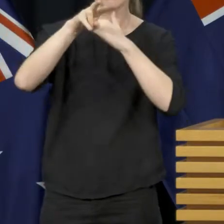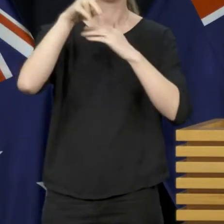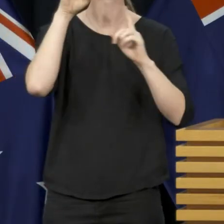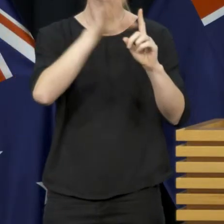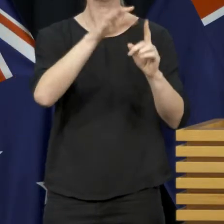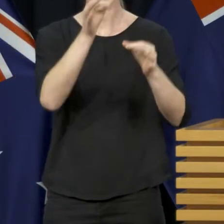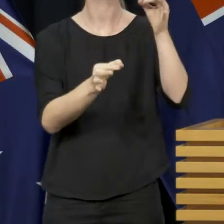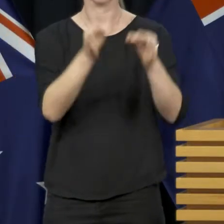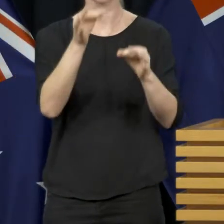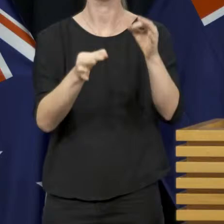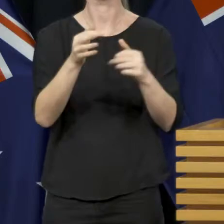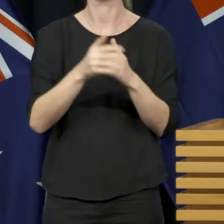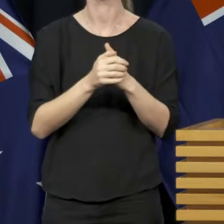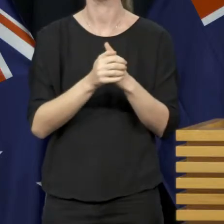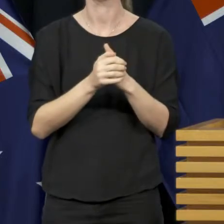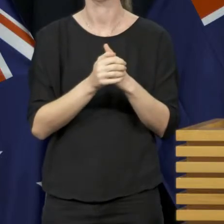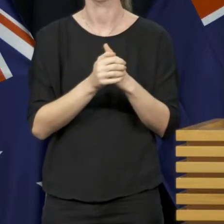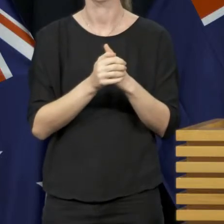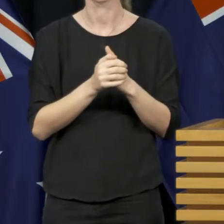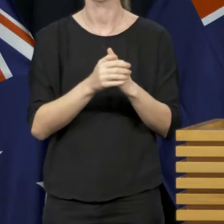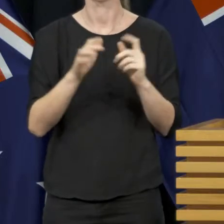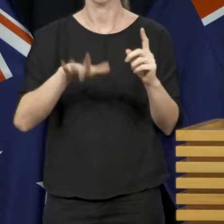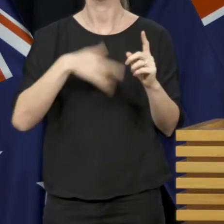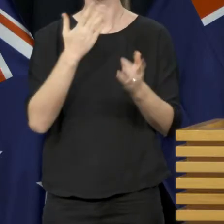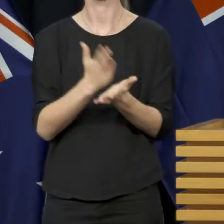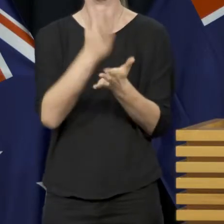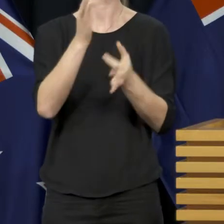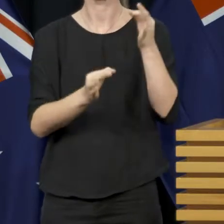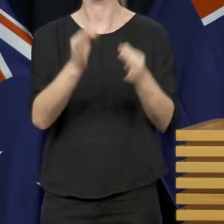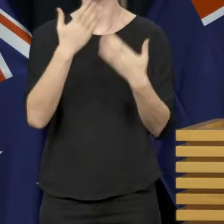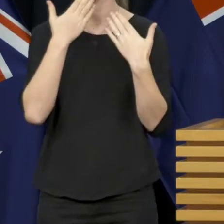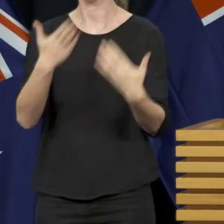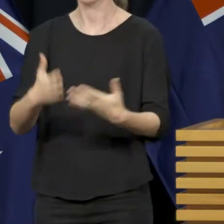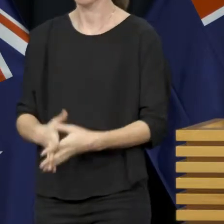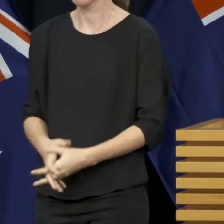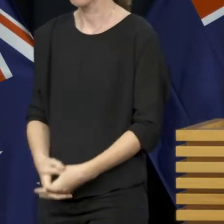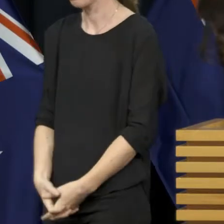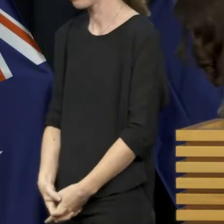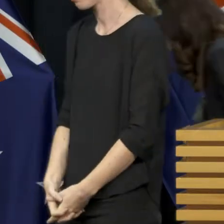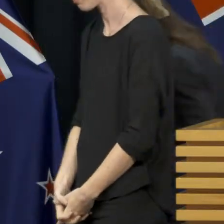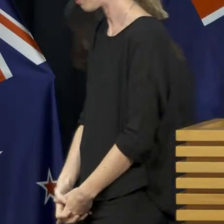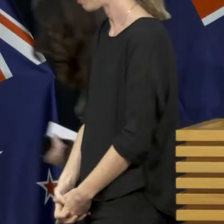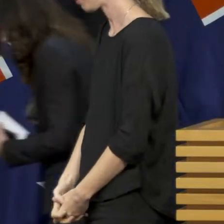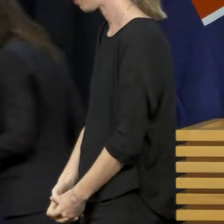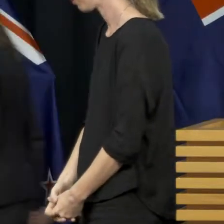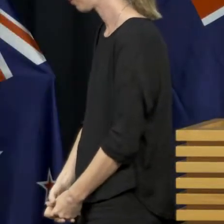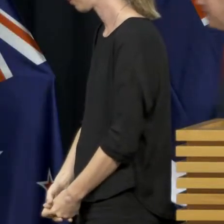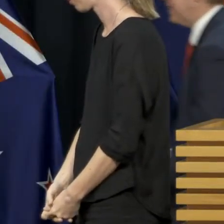to that decision, and I think He didn't offer his resignation? and I think it was the right one. Okay, thanks everyone.